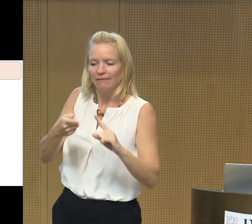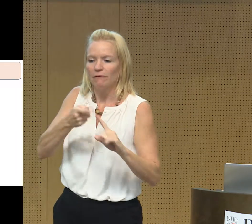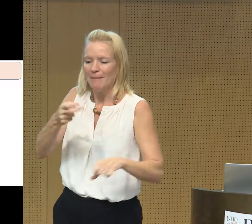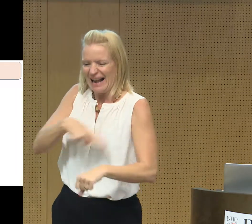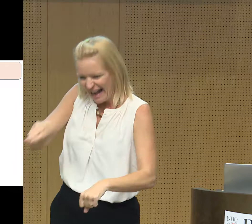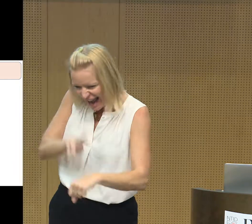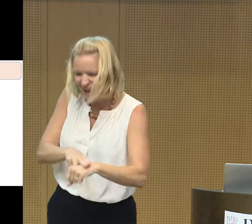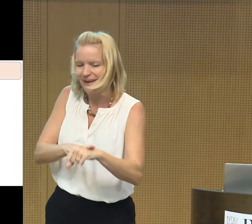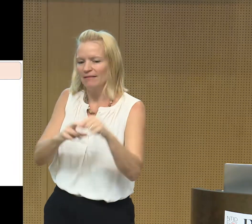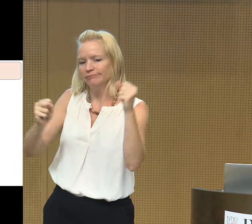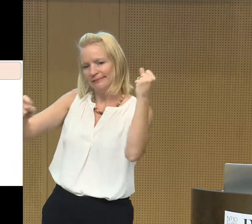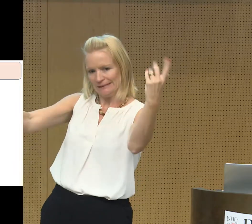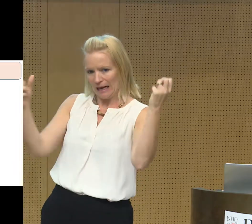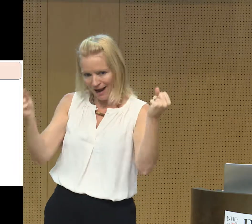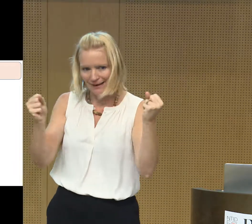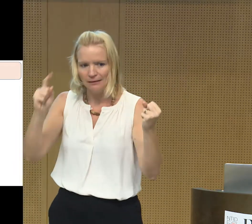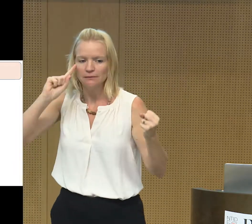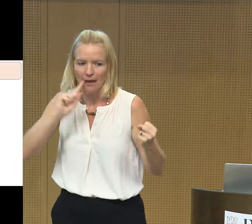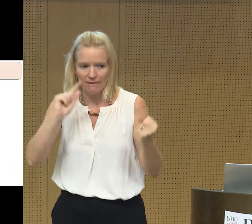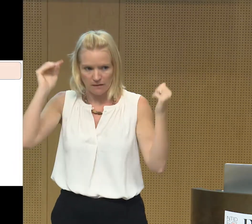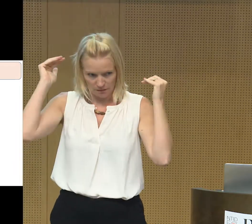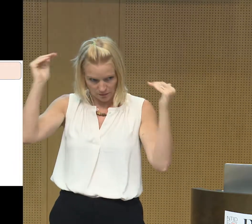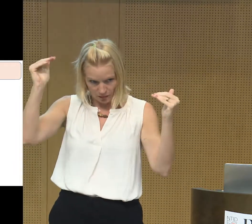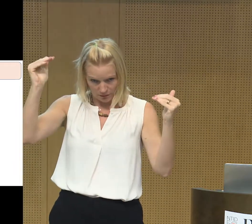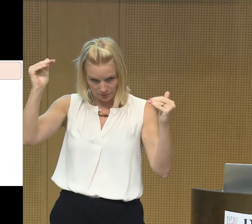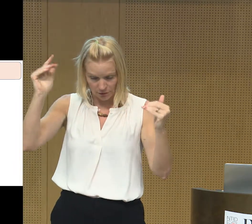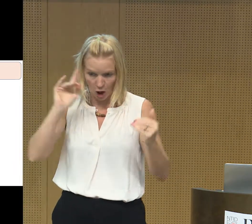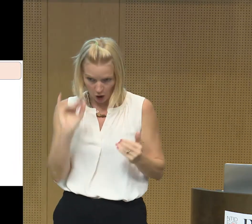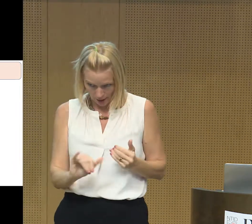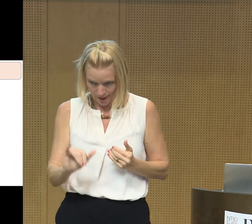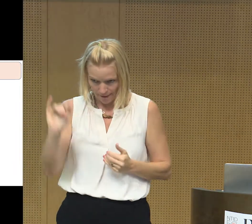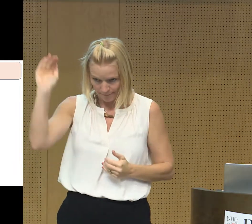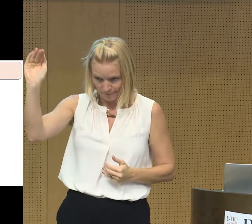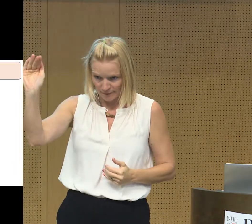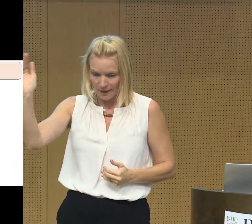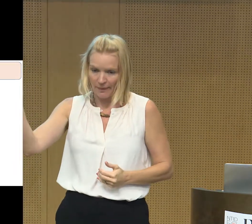And this is what we expect to see from native signers.